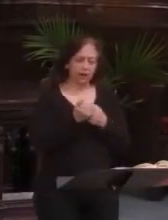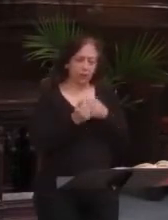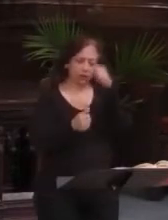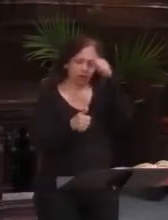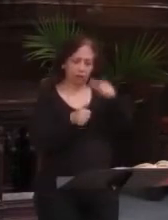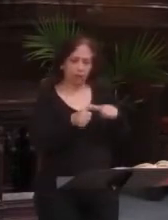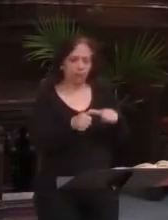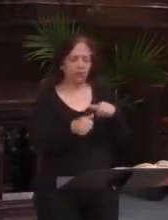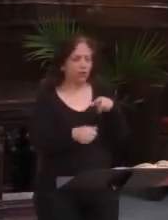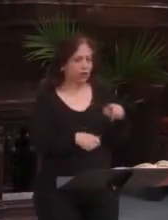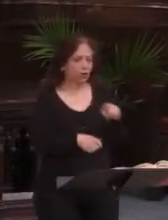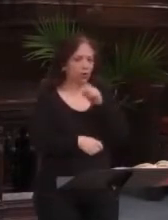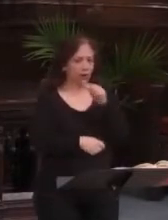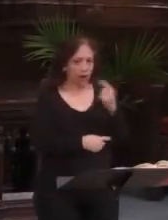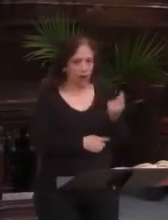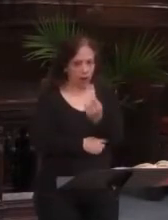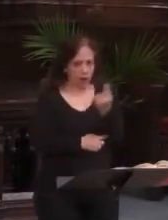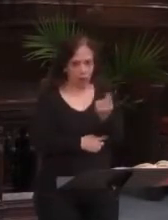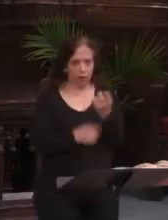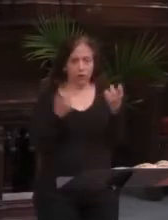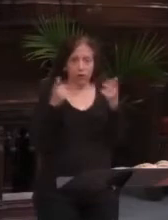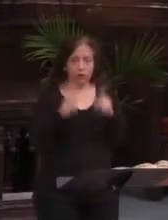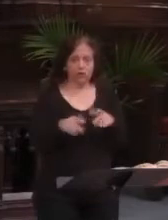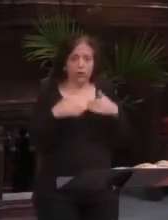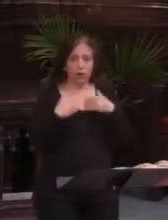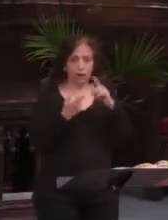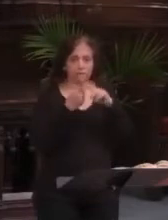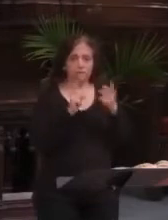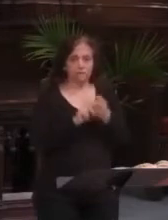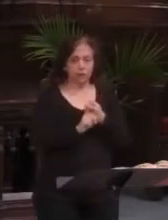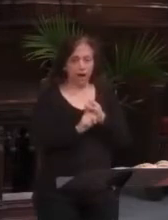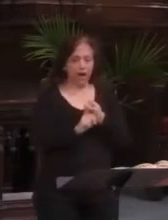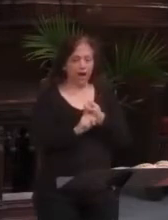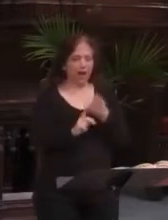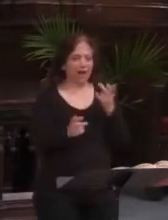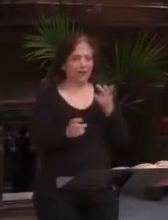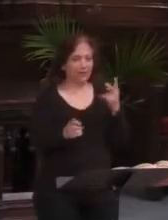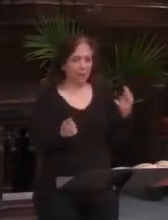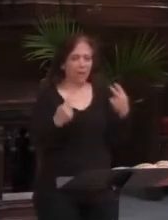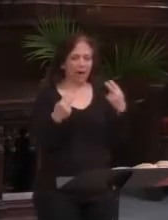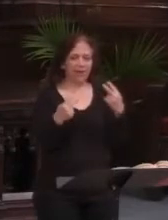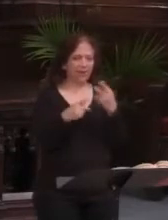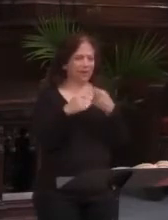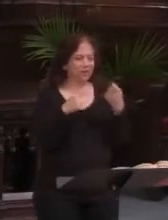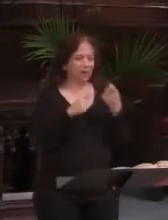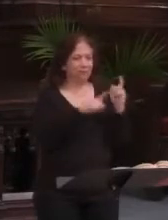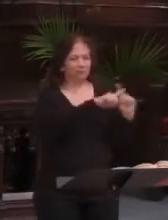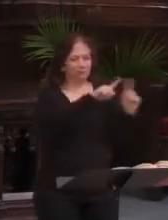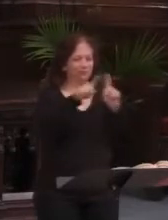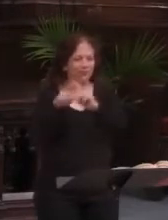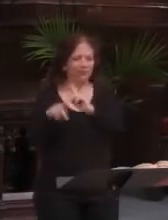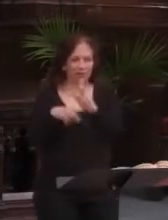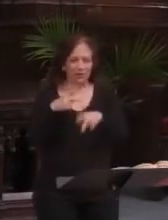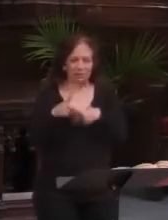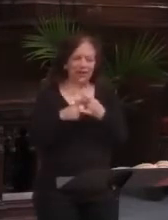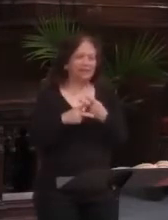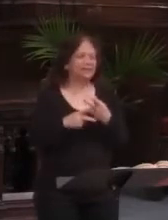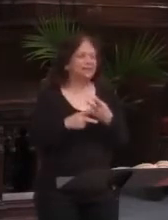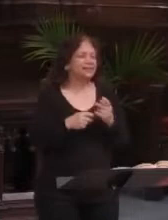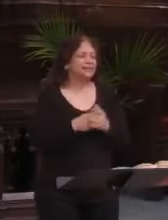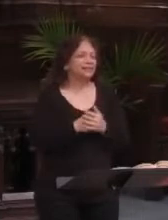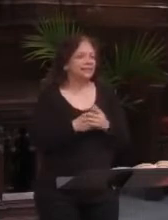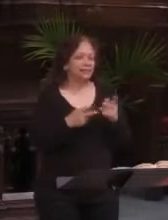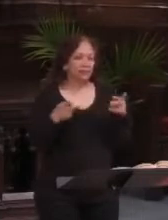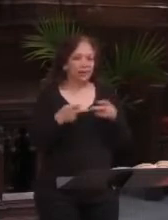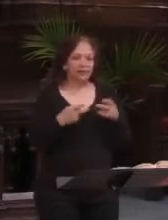not alone. So we do have friends tuning in from all over. So first I'd like to send greetings and our